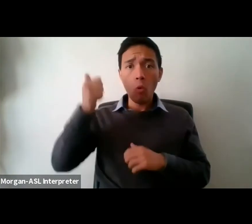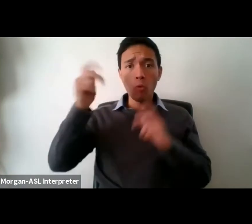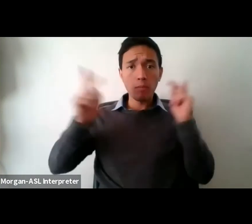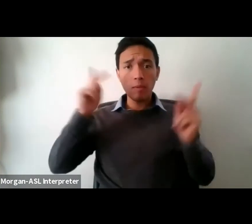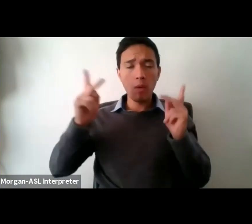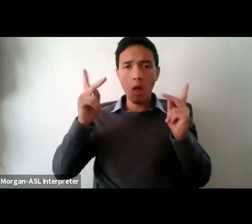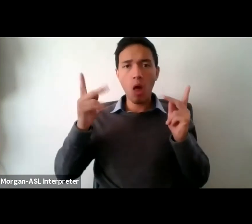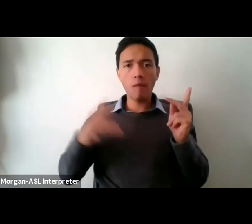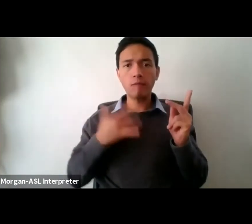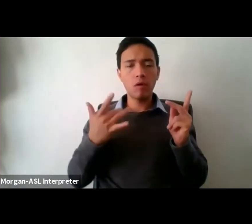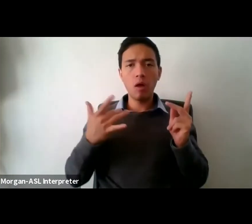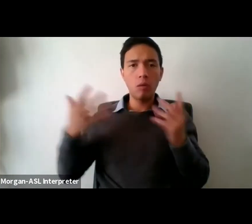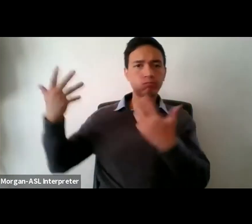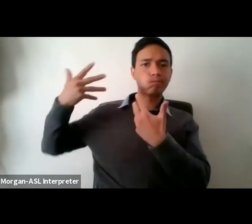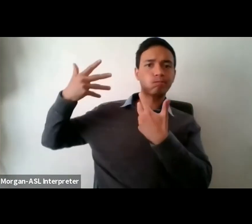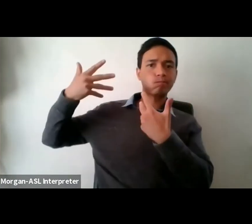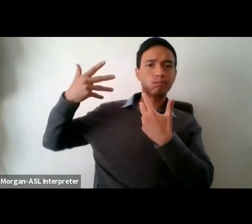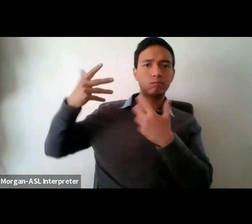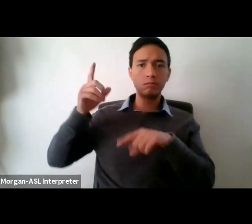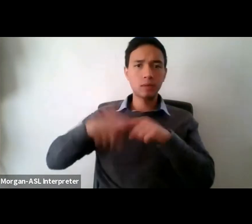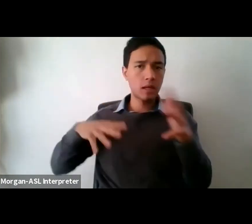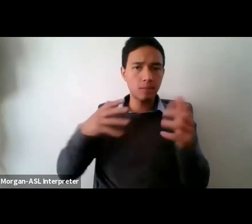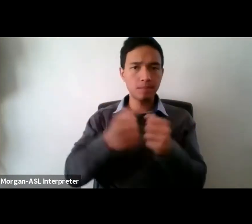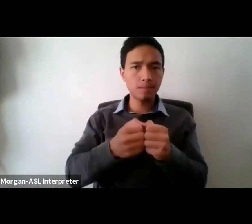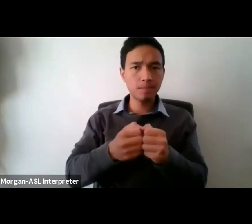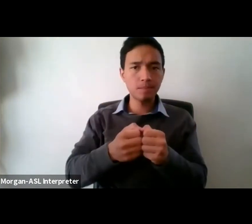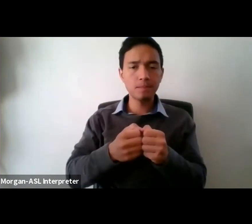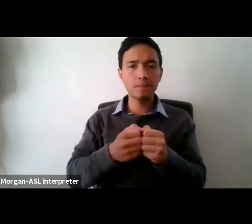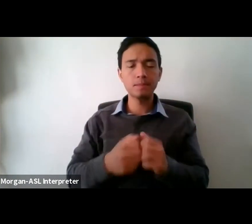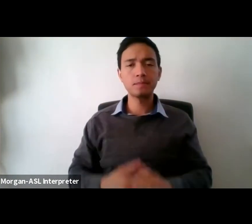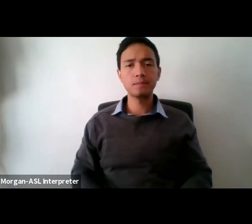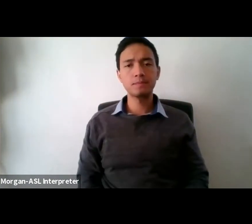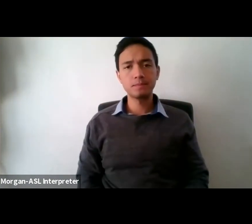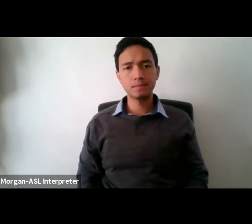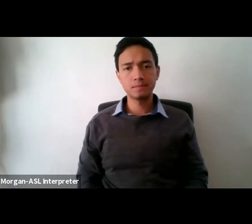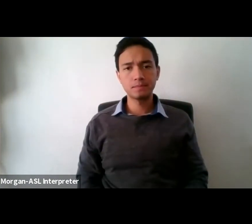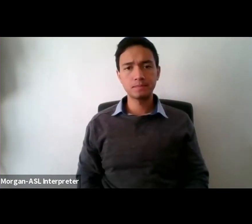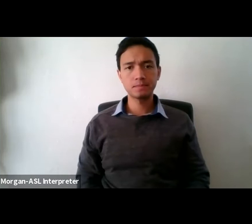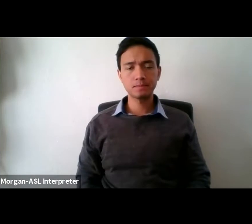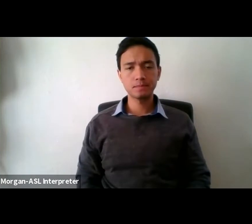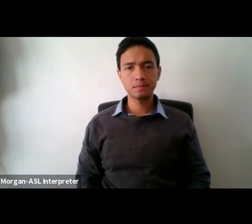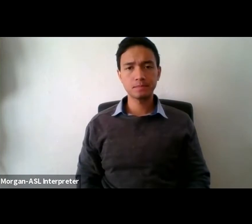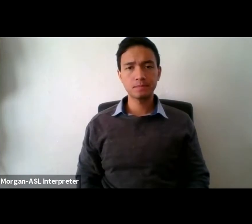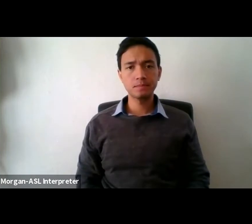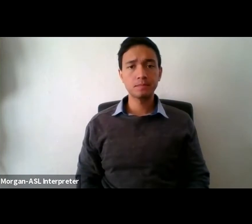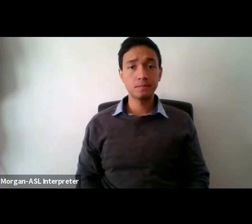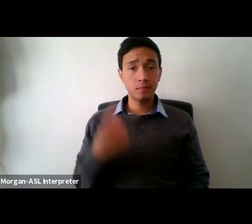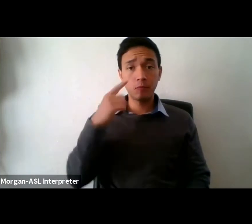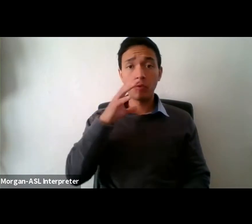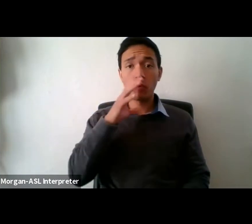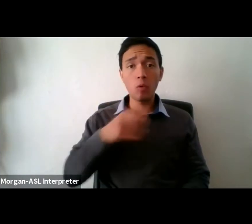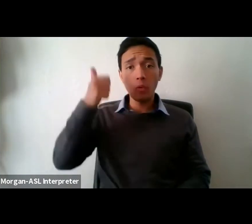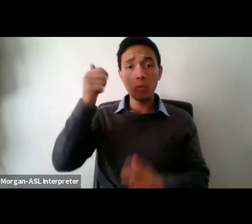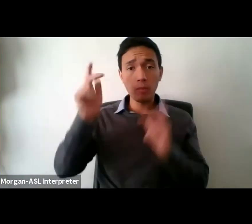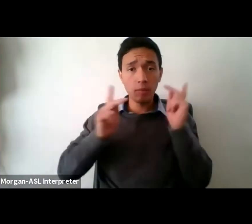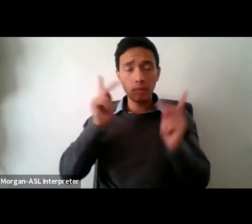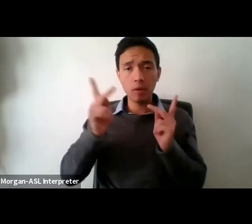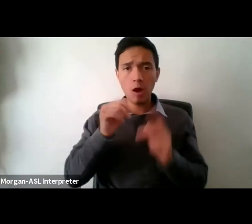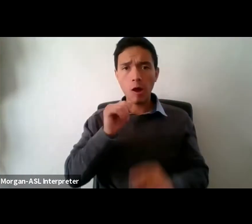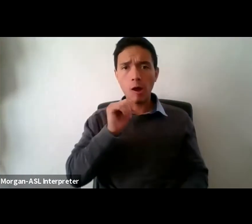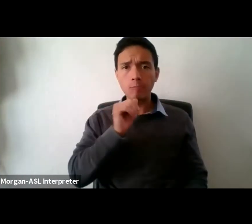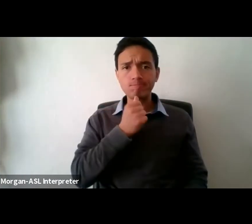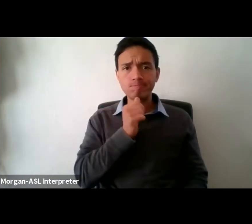by digitalization. More than any other group in society, older persons suffer from